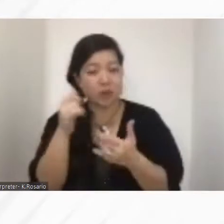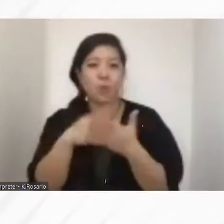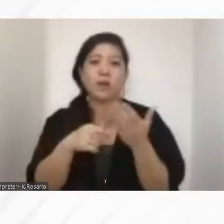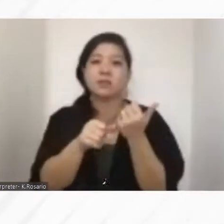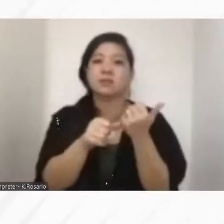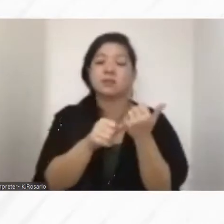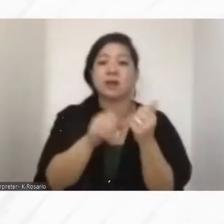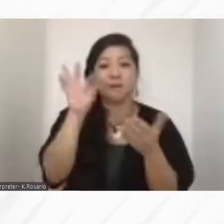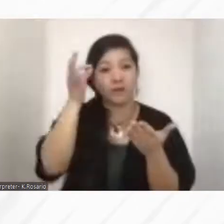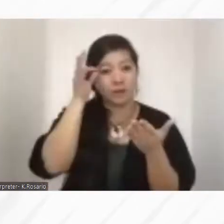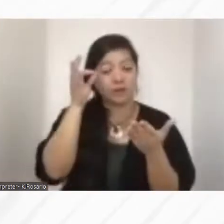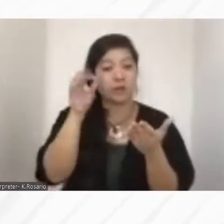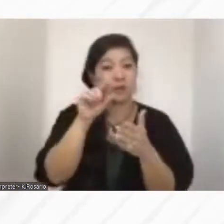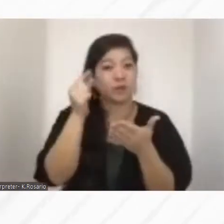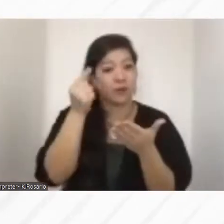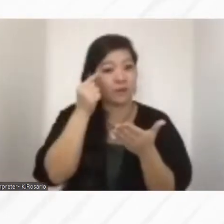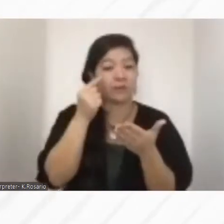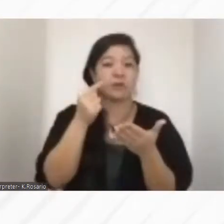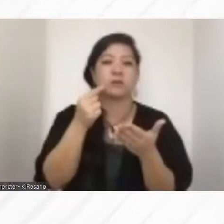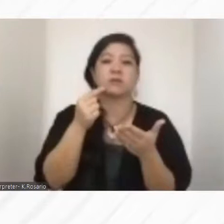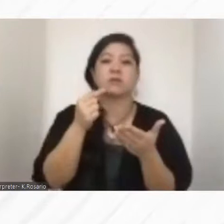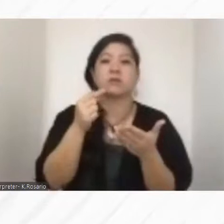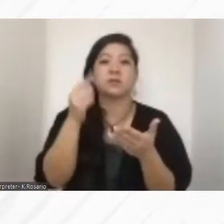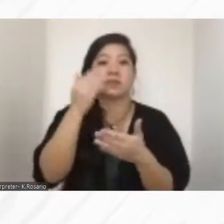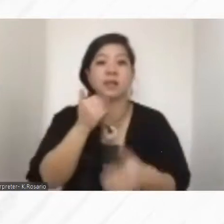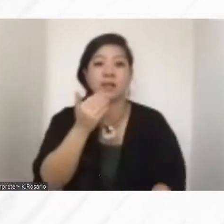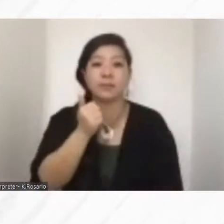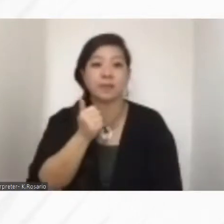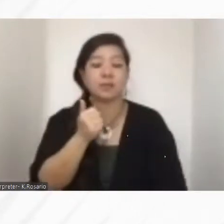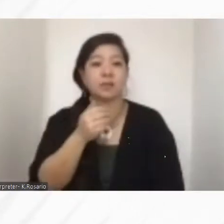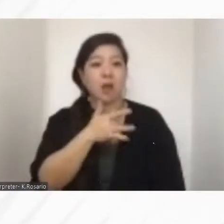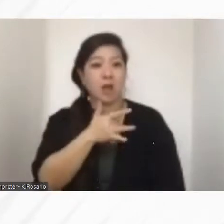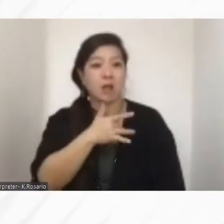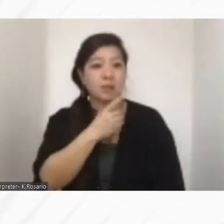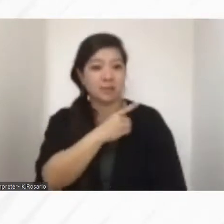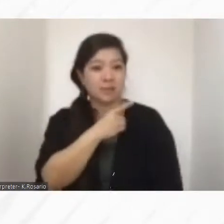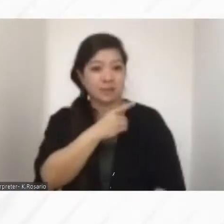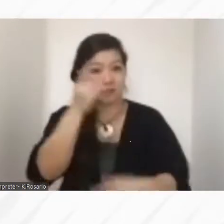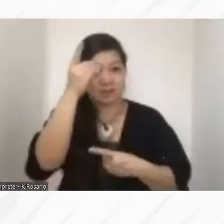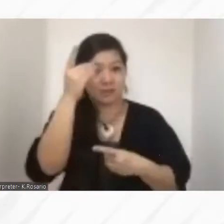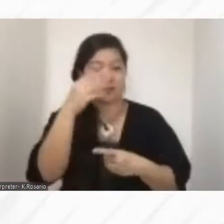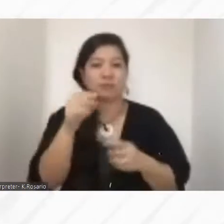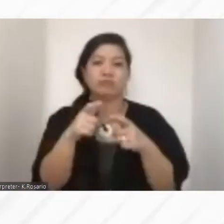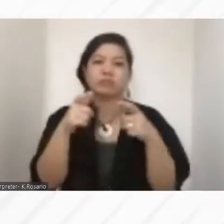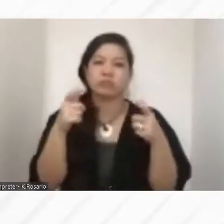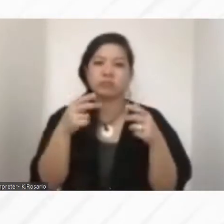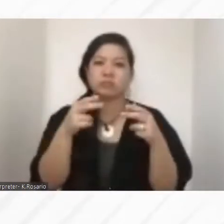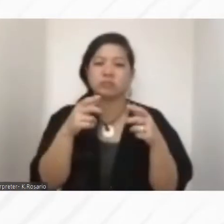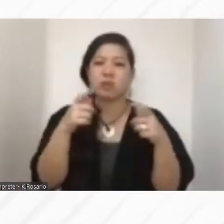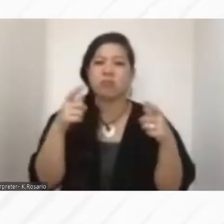address our fundamental health problems, such as diabetes, heart disease, and obesity, that could have prevented most